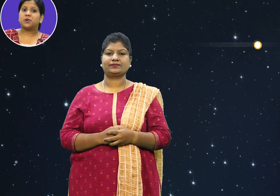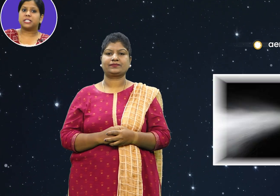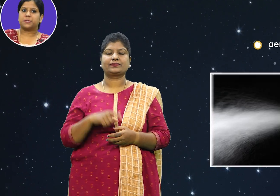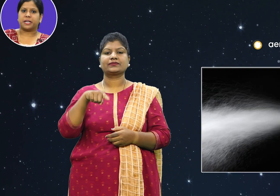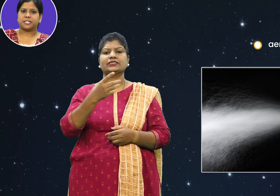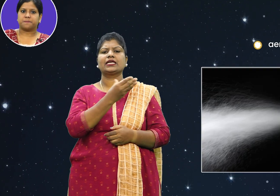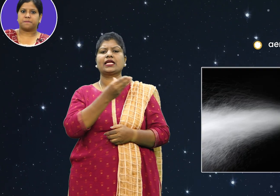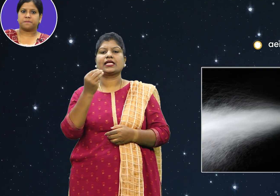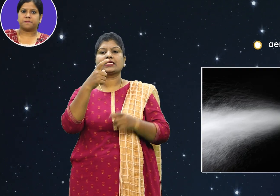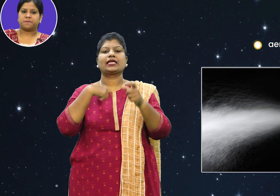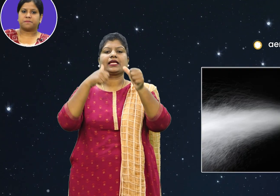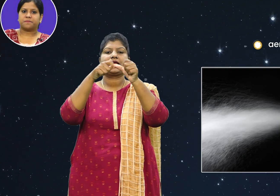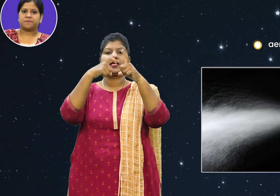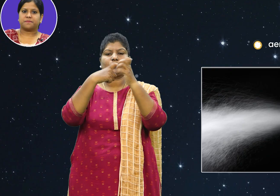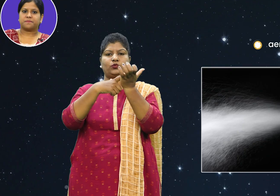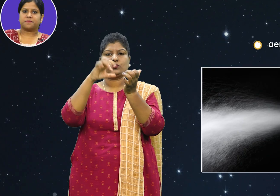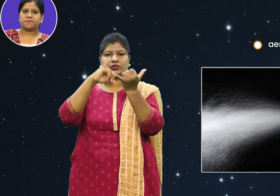and aerosol sprays.